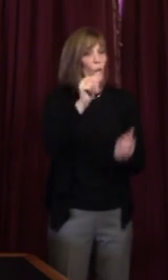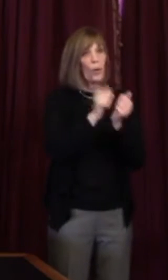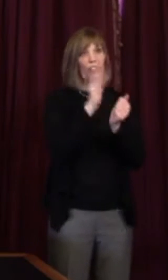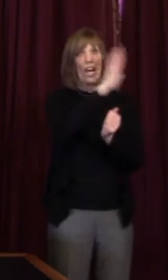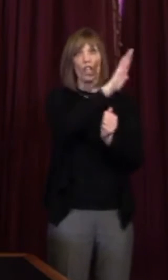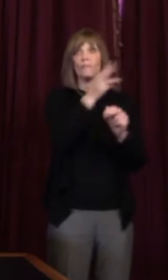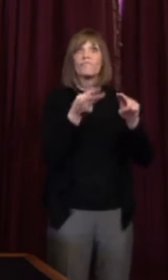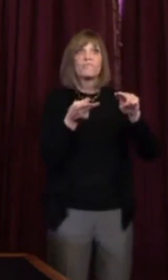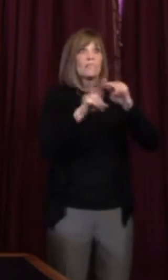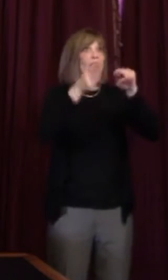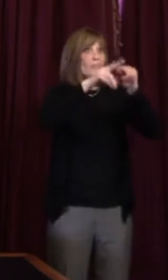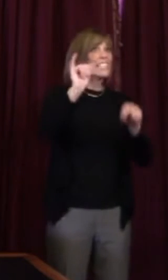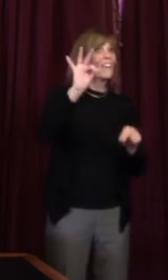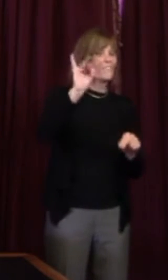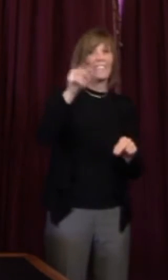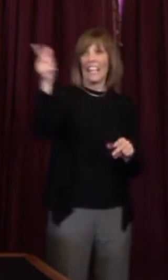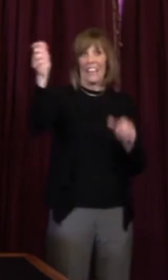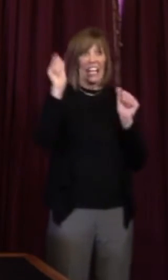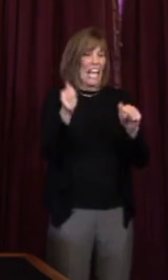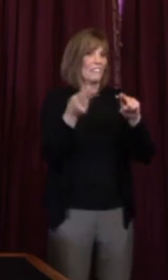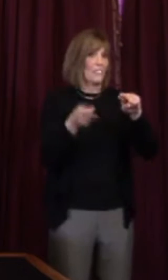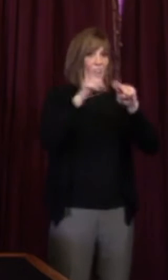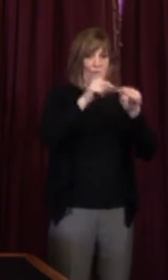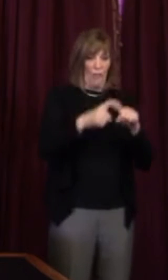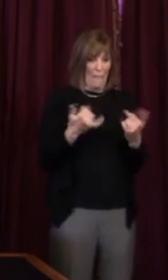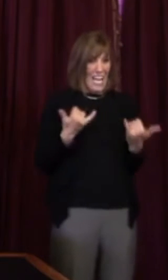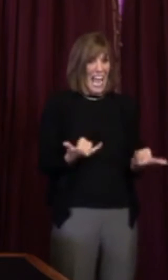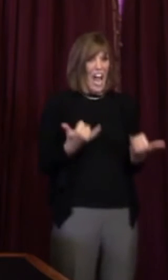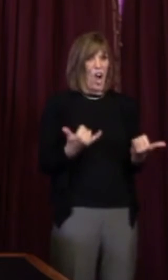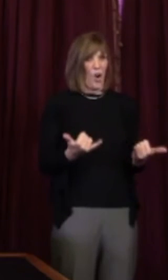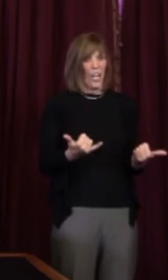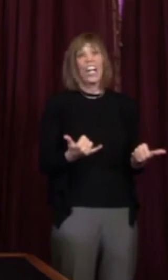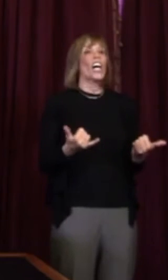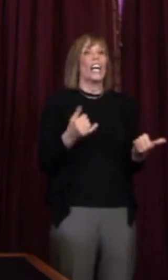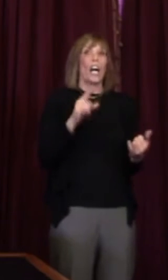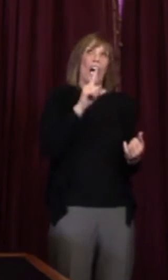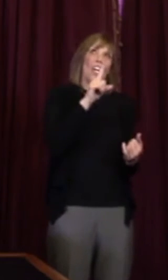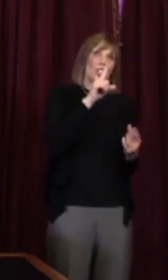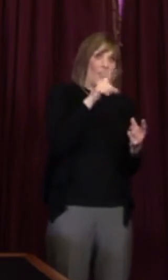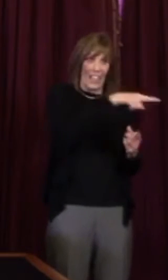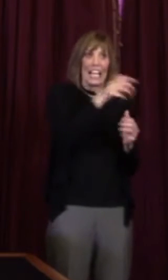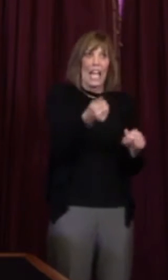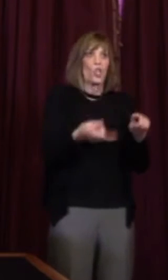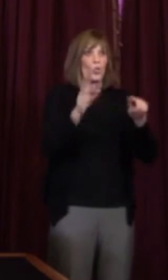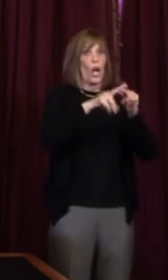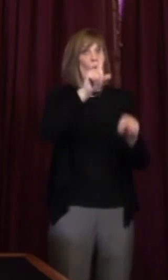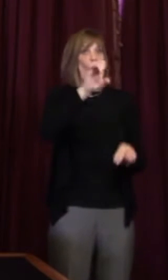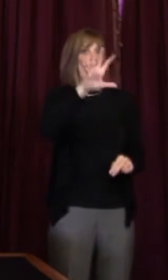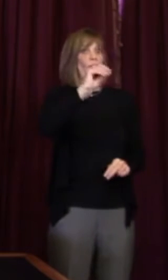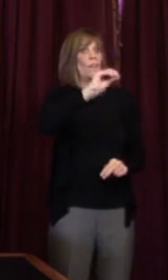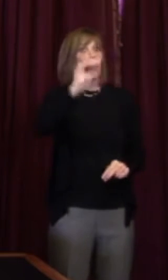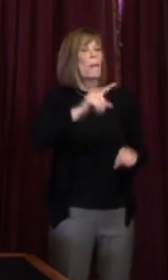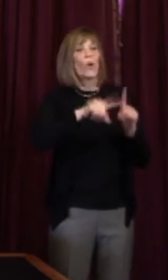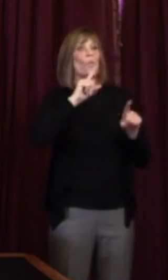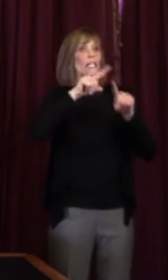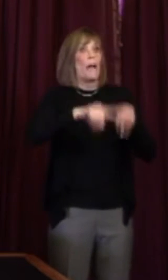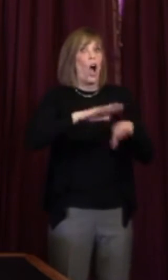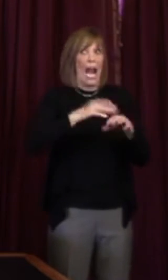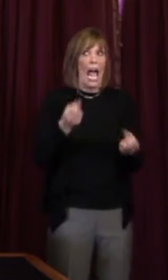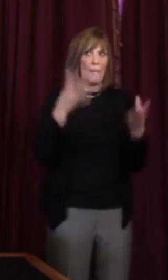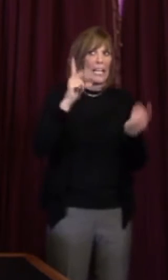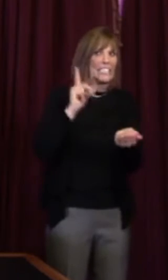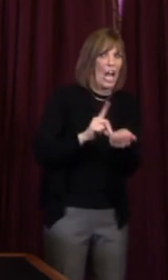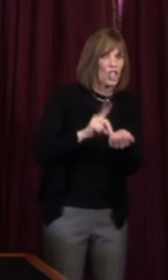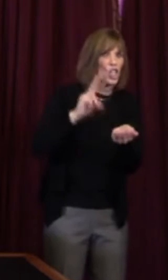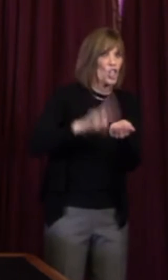surge capacity, they can increase from their current bed capacity today 150%, but it comes down to workforce. And that's why,